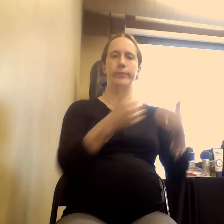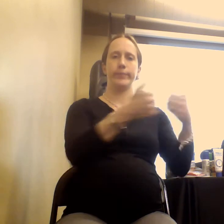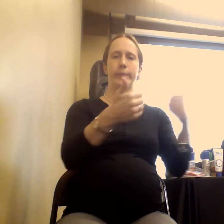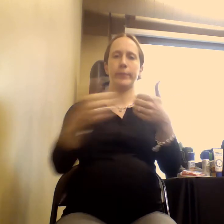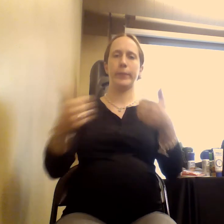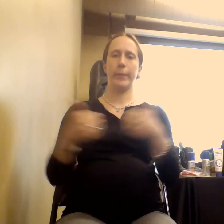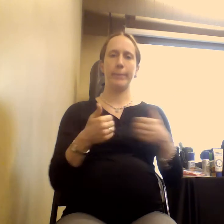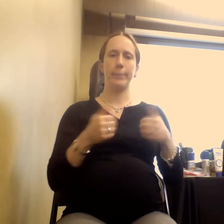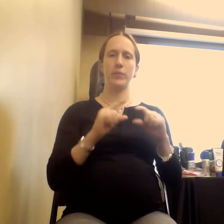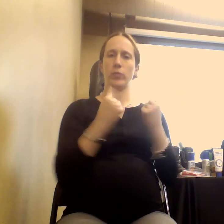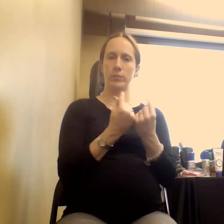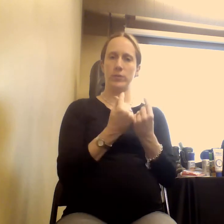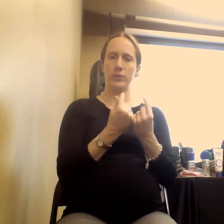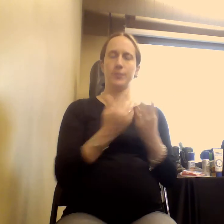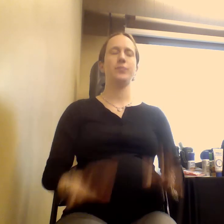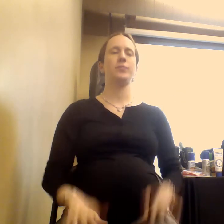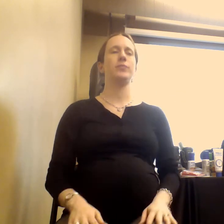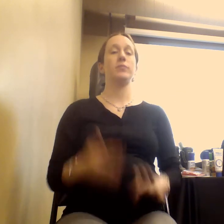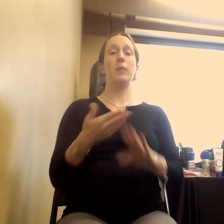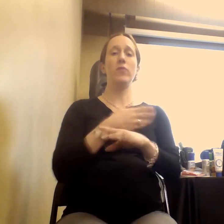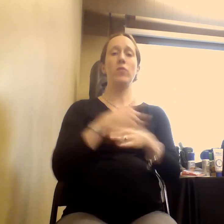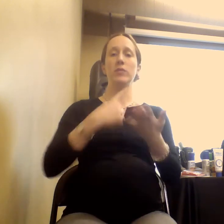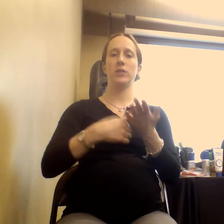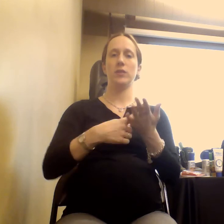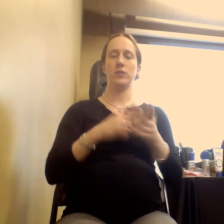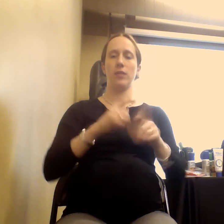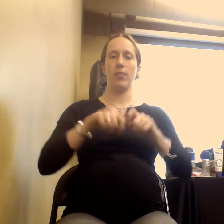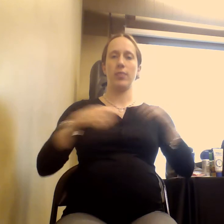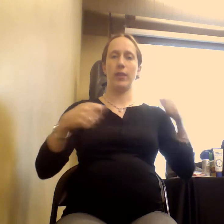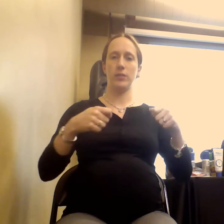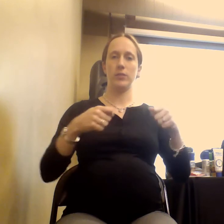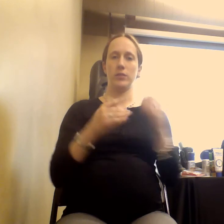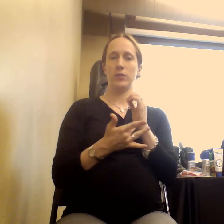Before we get into lacing techniques, we're going to talk about a couple of different shoes.